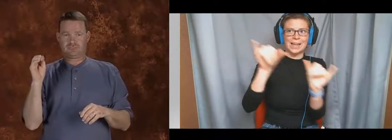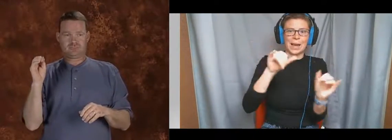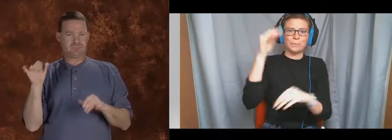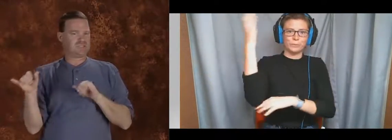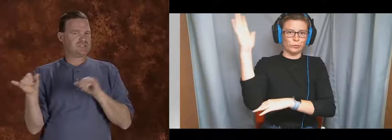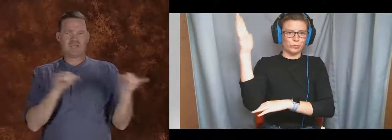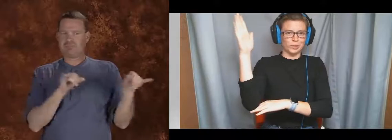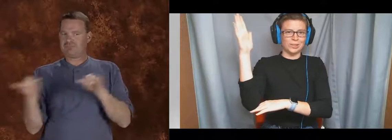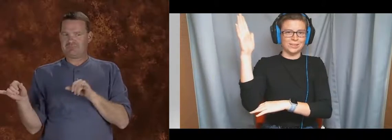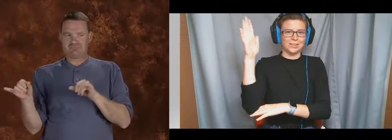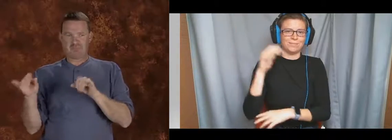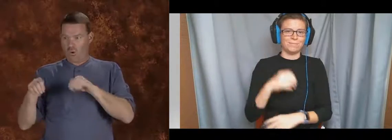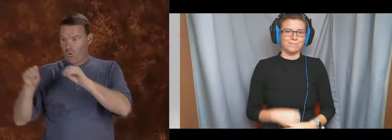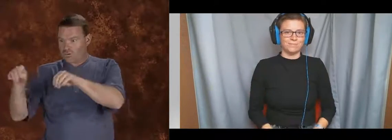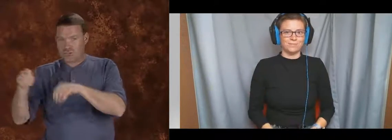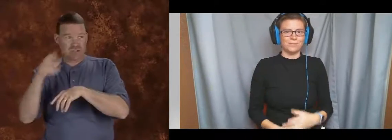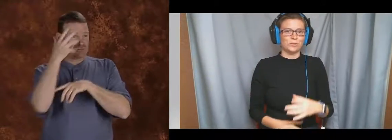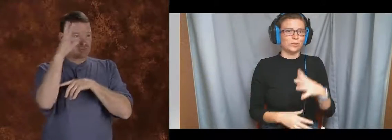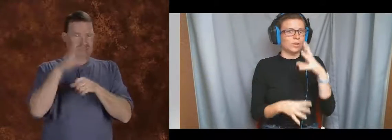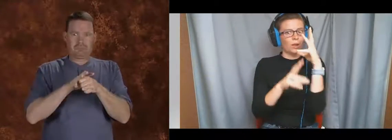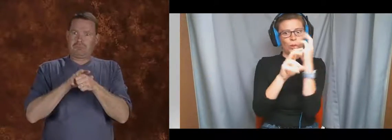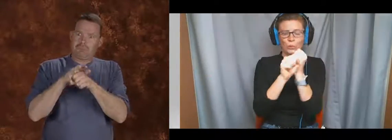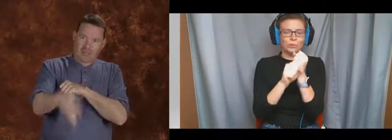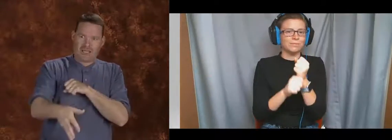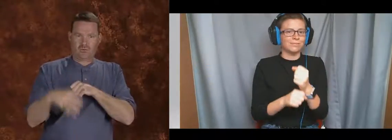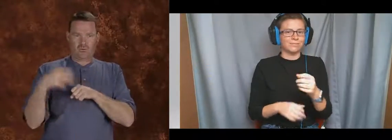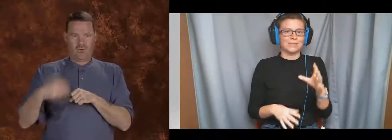It's very fascinating.